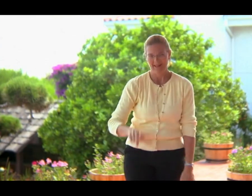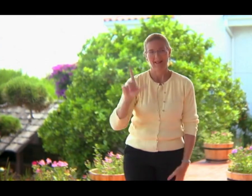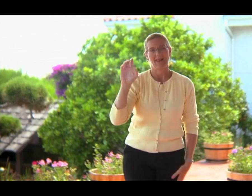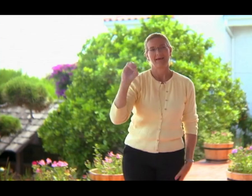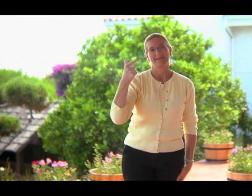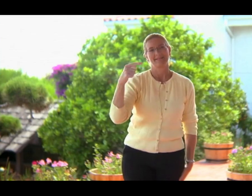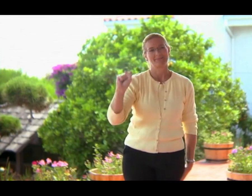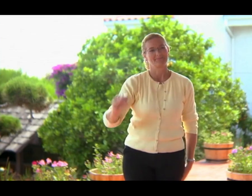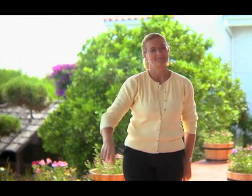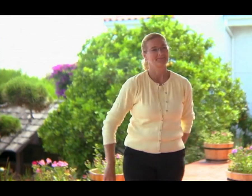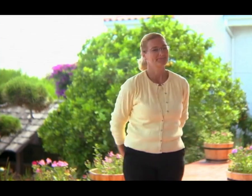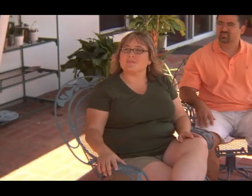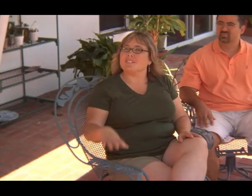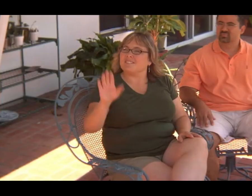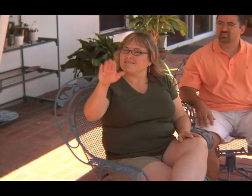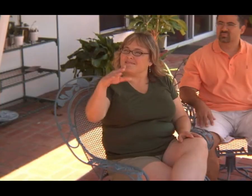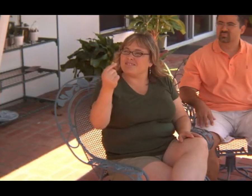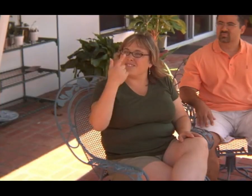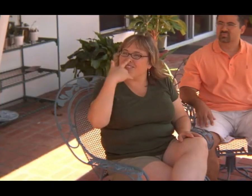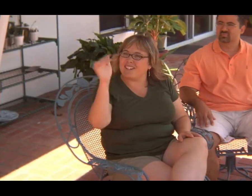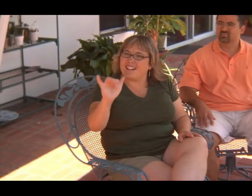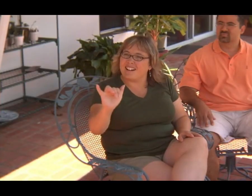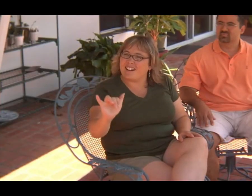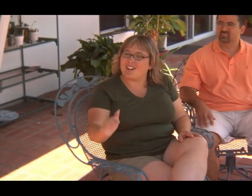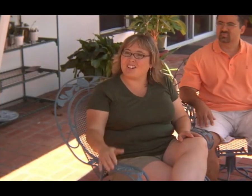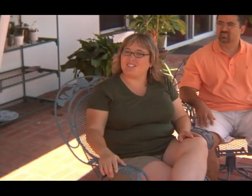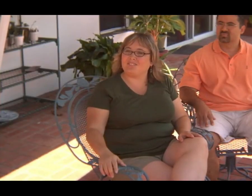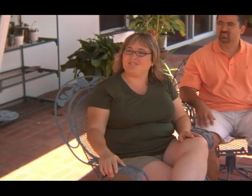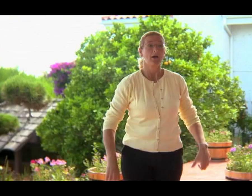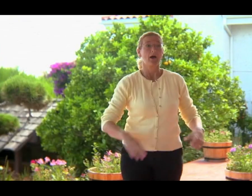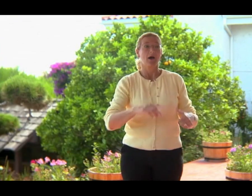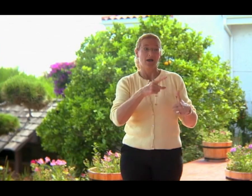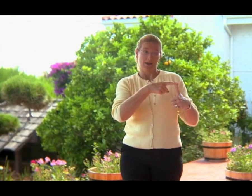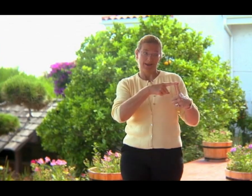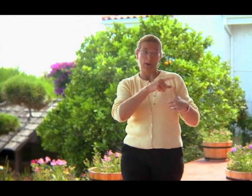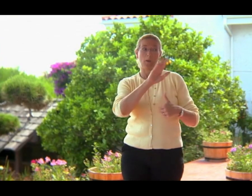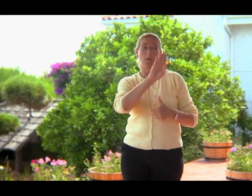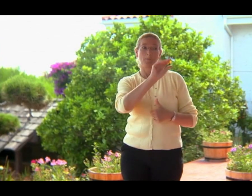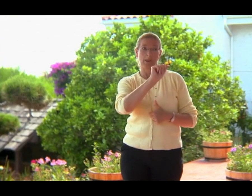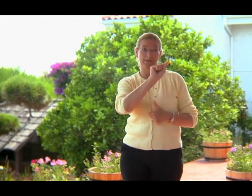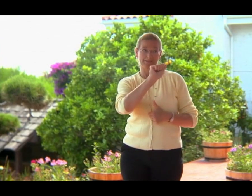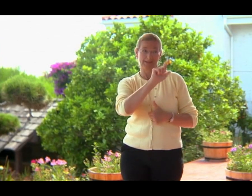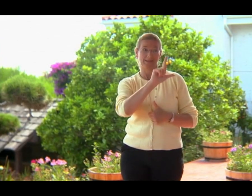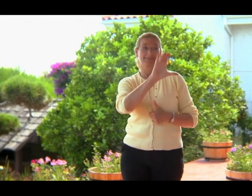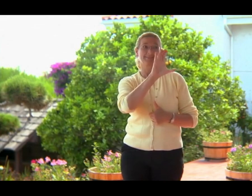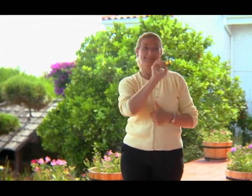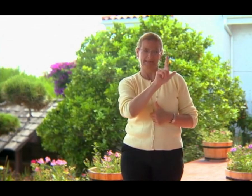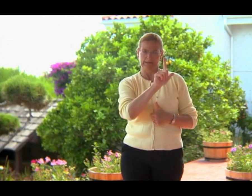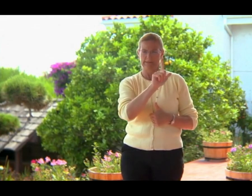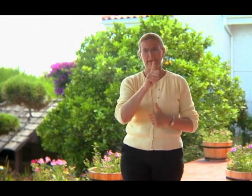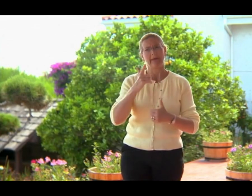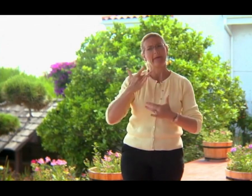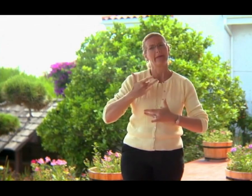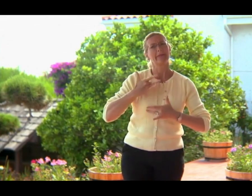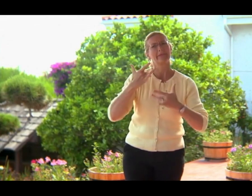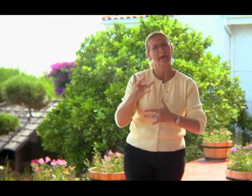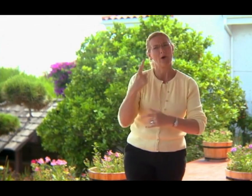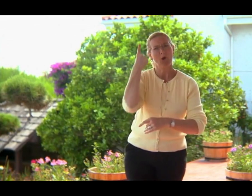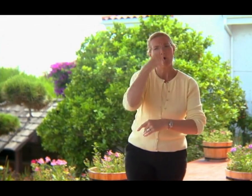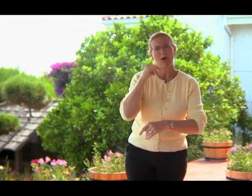legs. What does it look like? Basal cell skin cancers usually look like red, round bumps